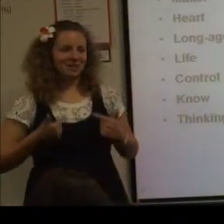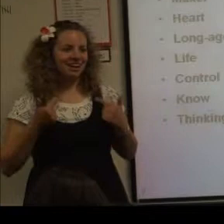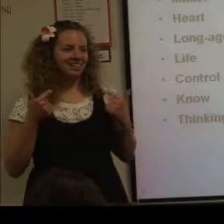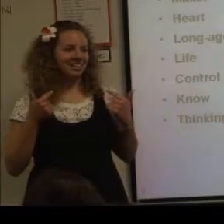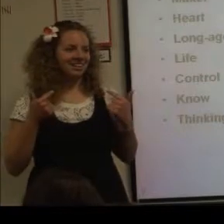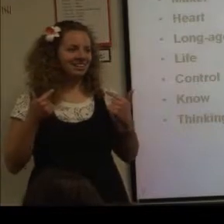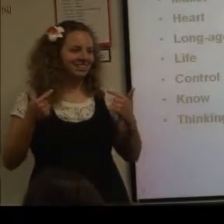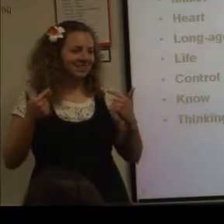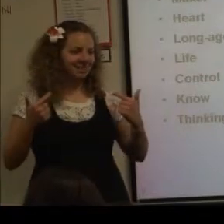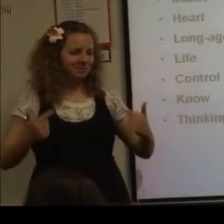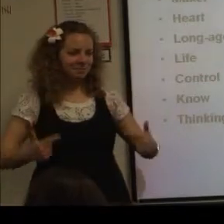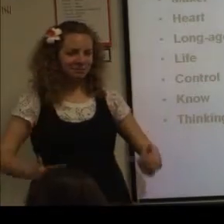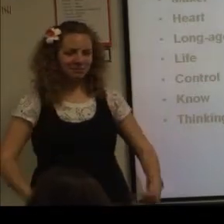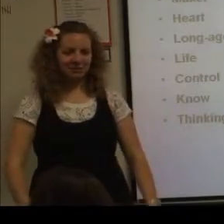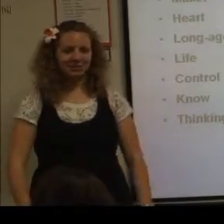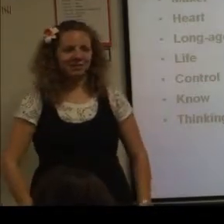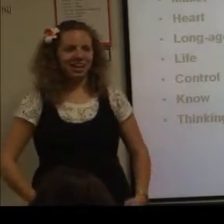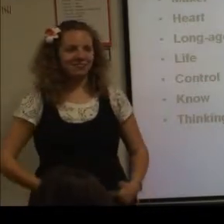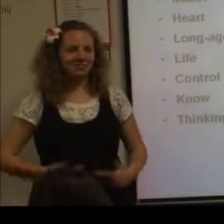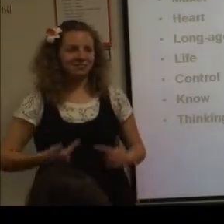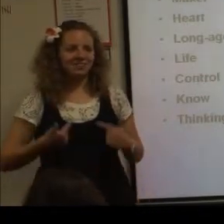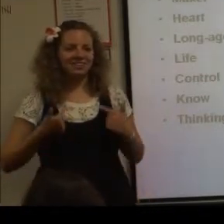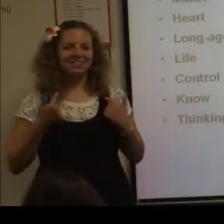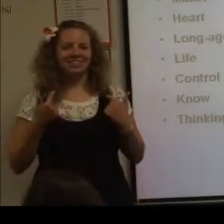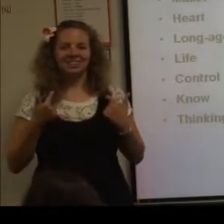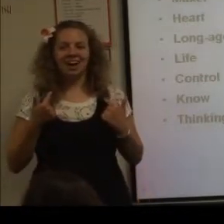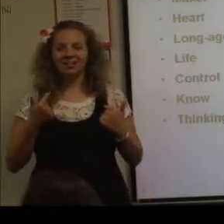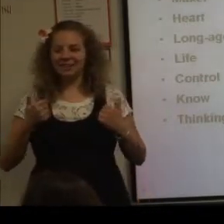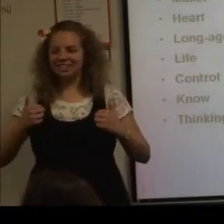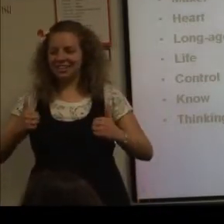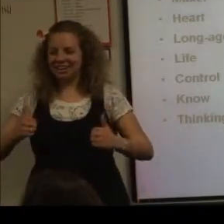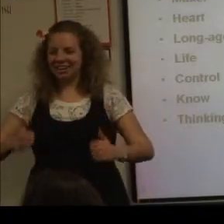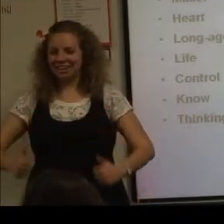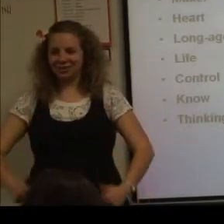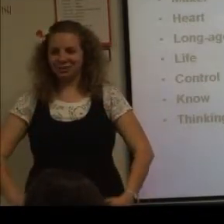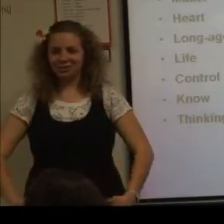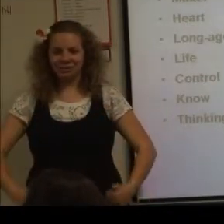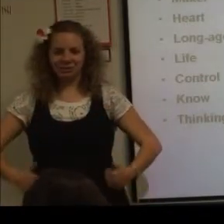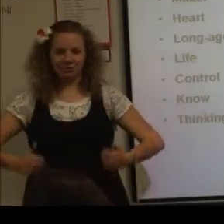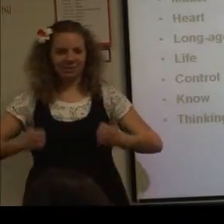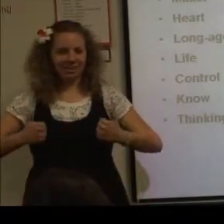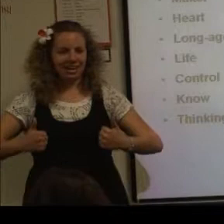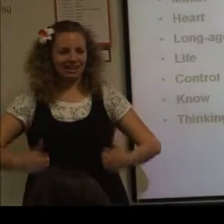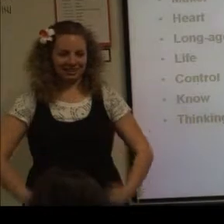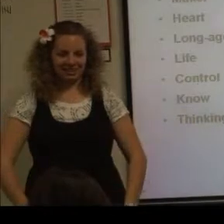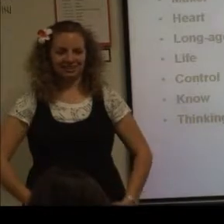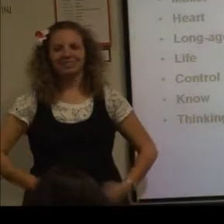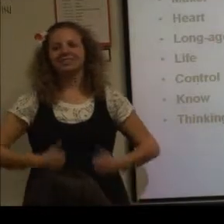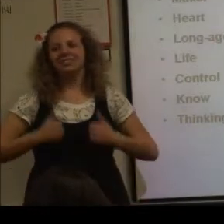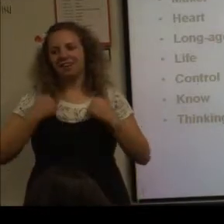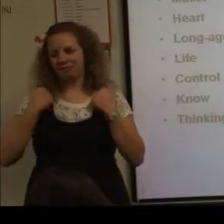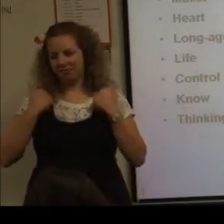the way I sign it, because it's acceptable. So life. The other way to sign it is just with like A's like this, life.